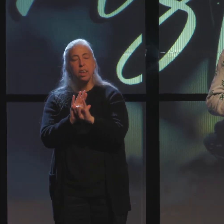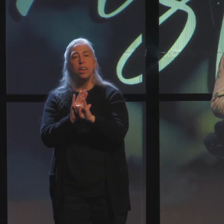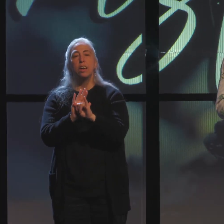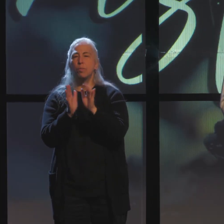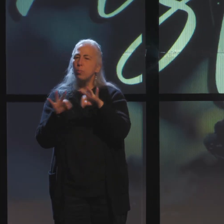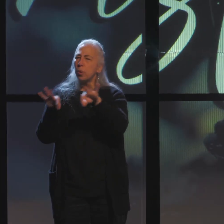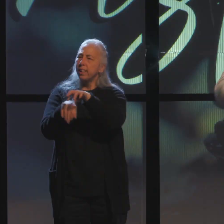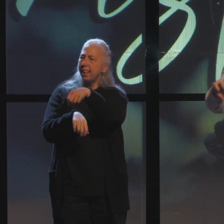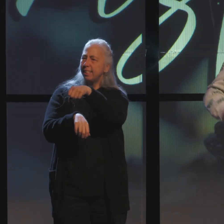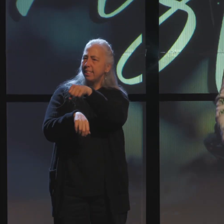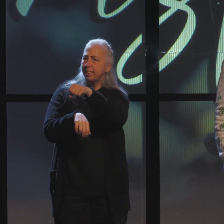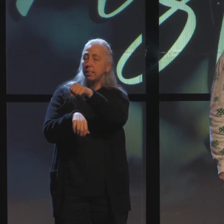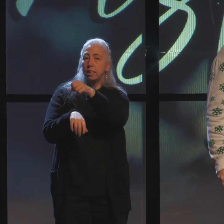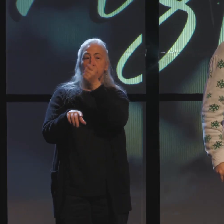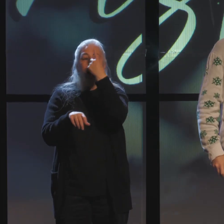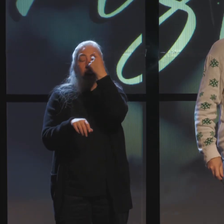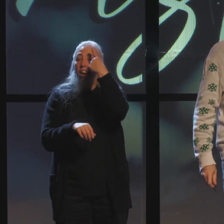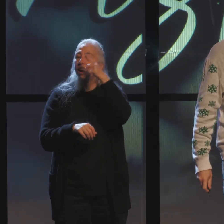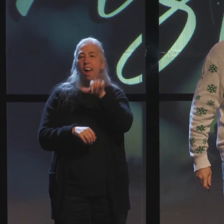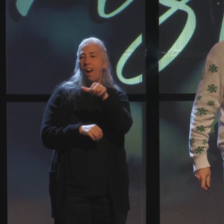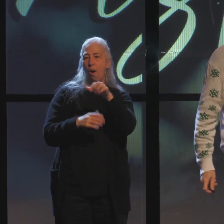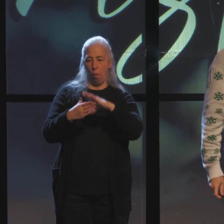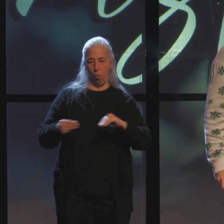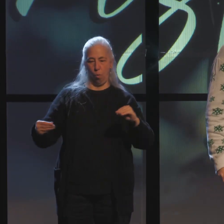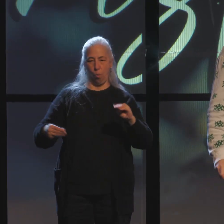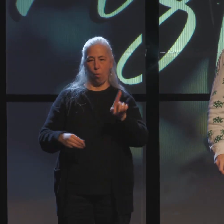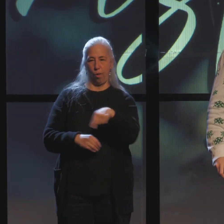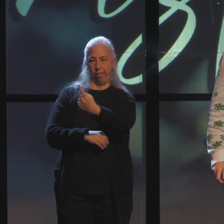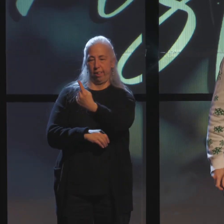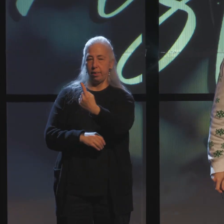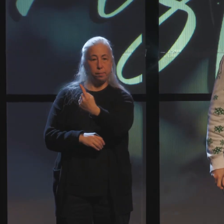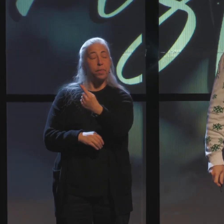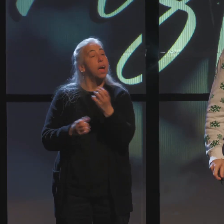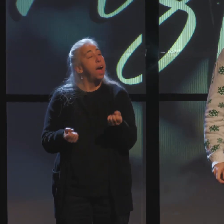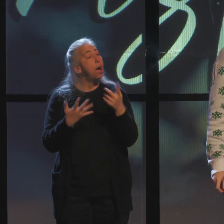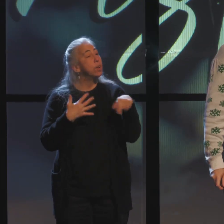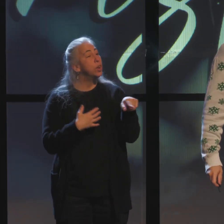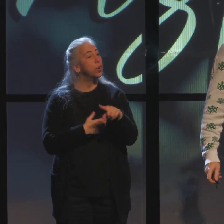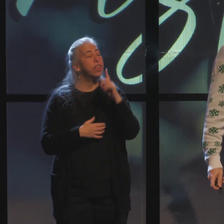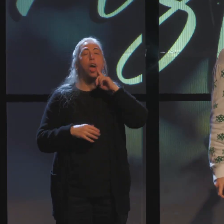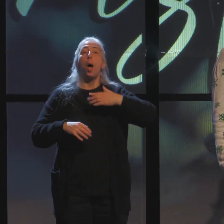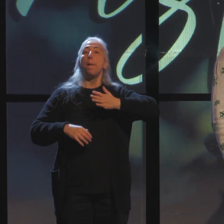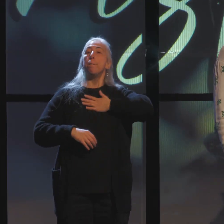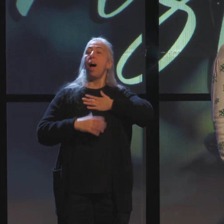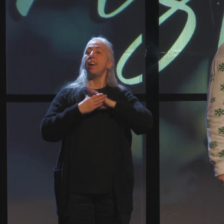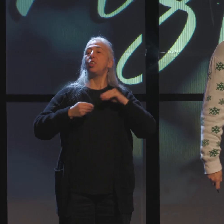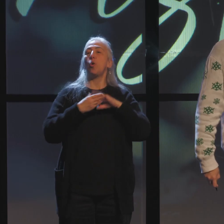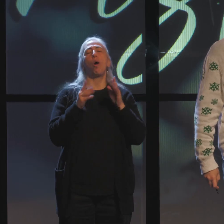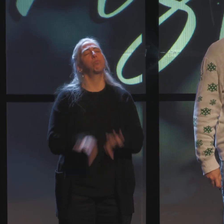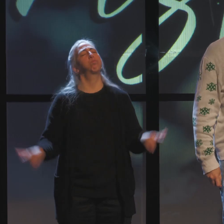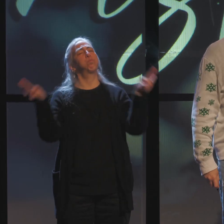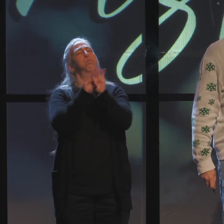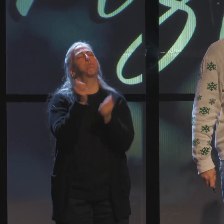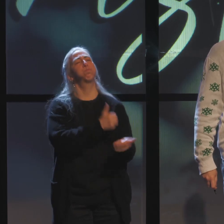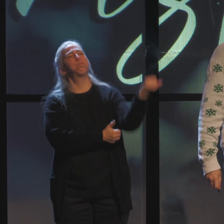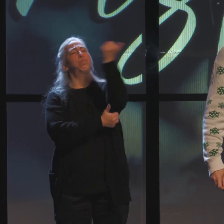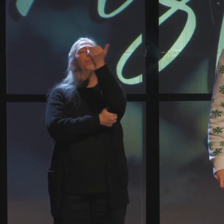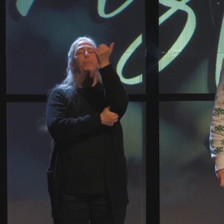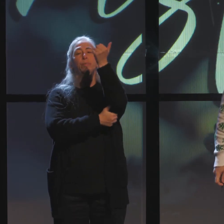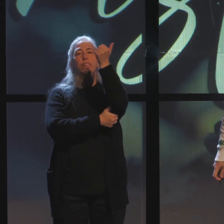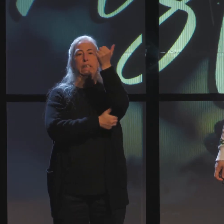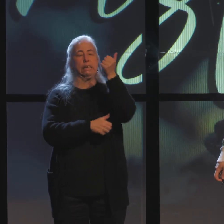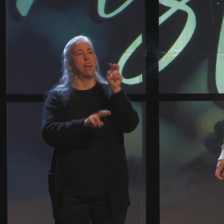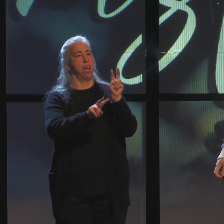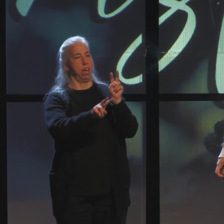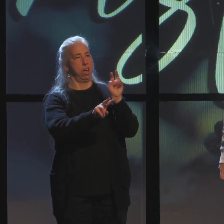lives. But here's the thing, it's not the only story. And how many of you have met a person who thinks that their story is the only story? We